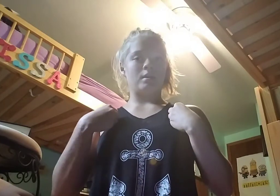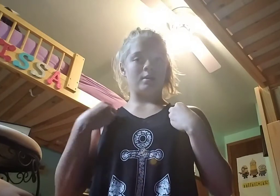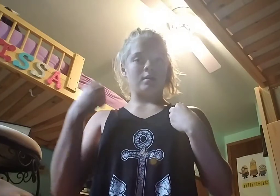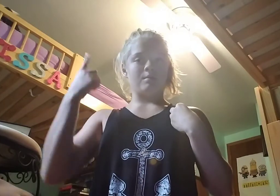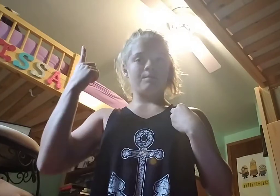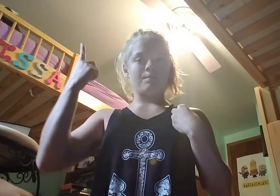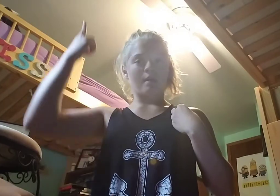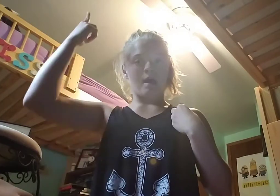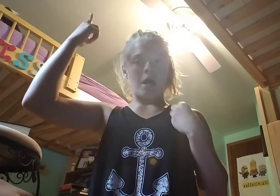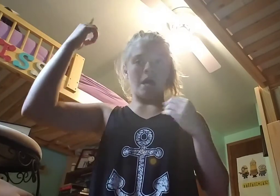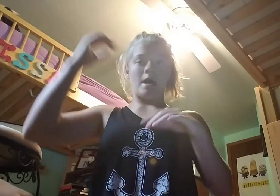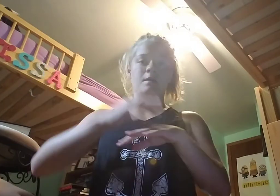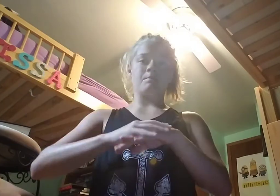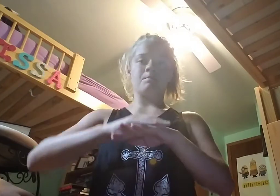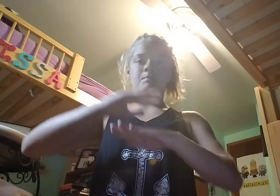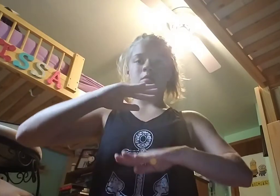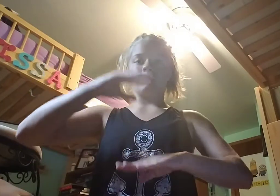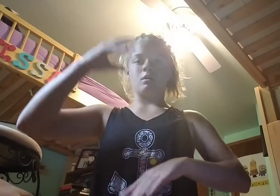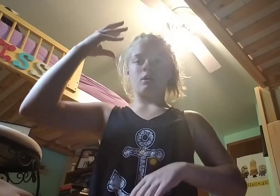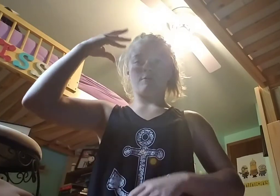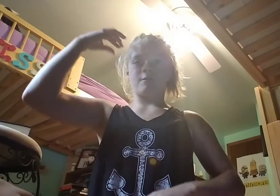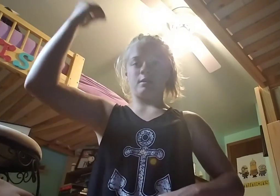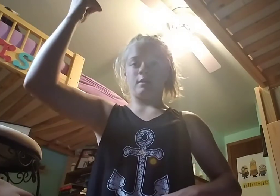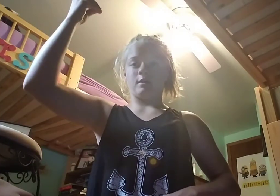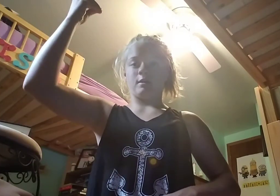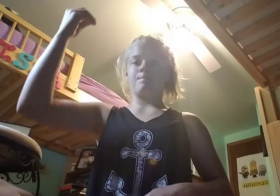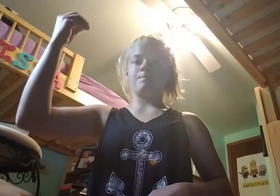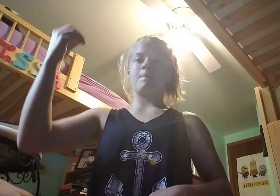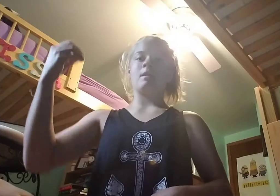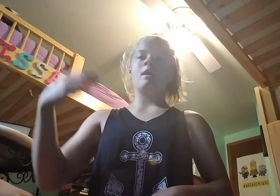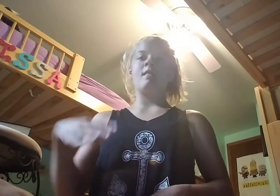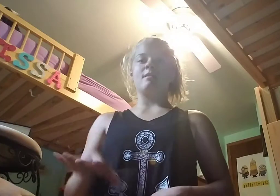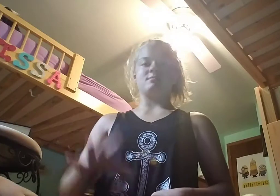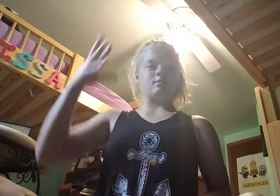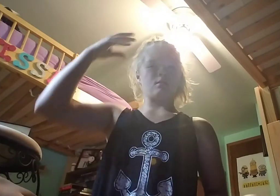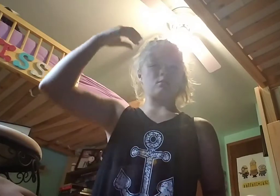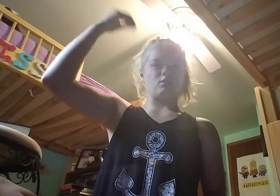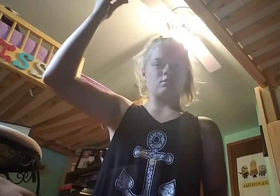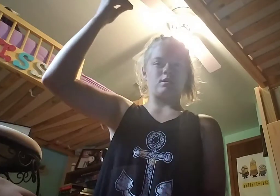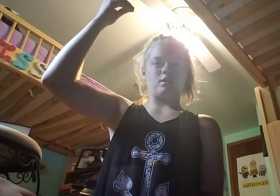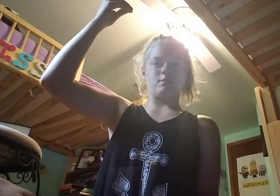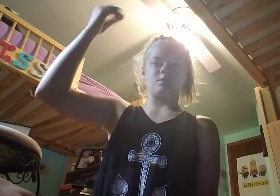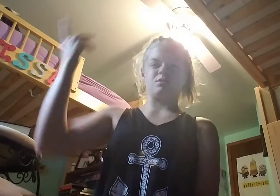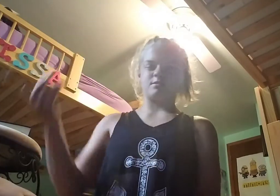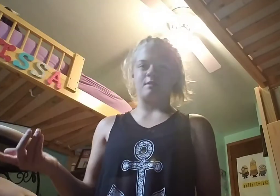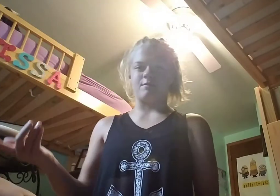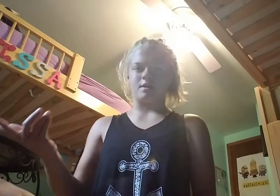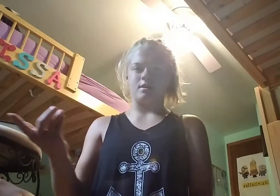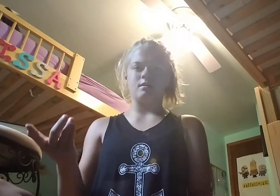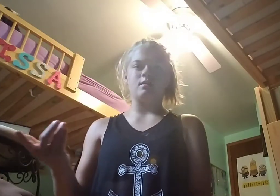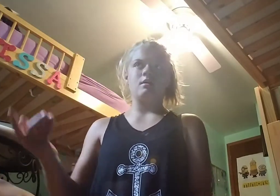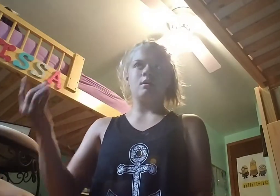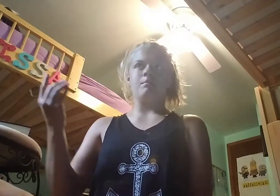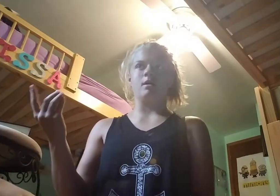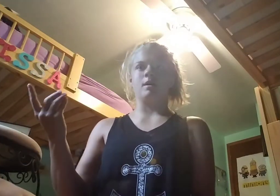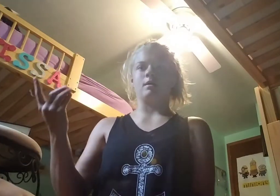Getting high off helium. This is also, helium's also the sign for he, but like I